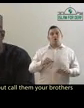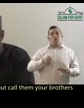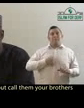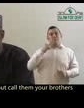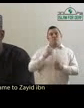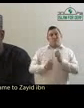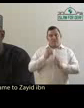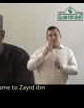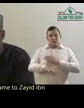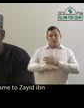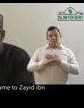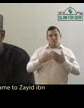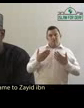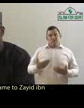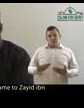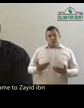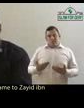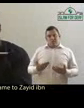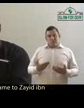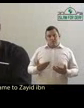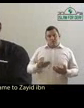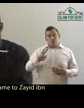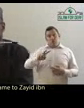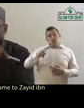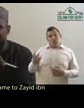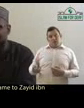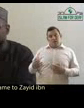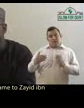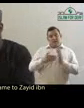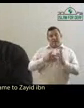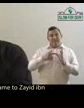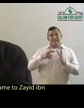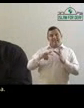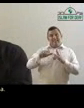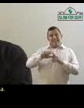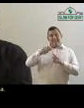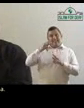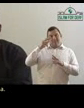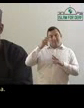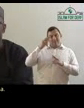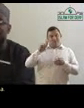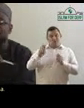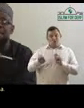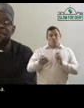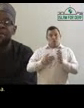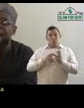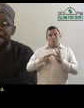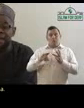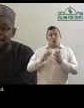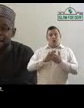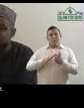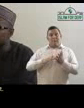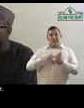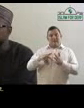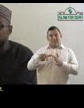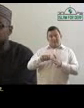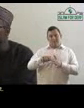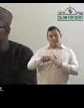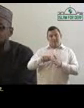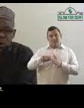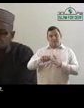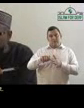brothers in the religion. So he changed the boy's name to Zayd ibn Muhammad. His name is Zayd ibn Haritha.